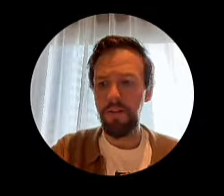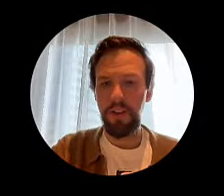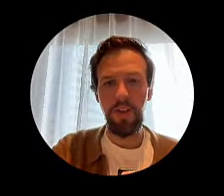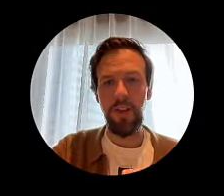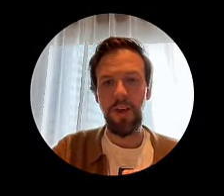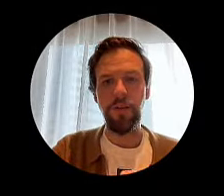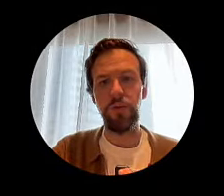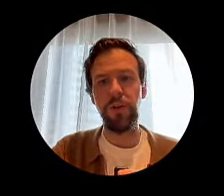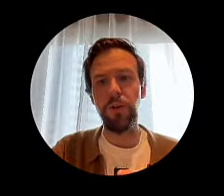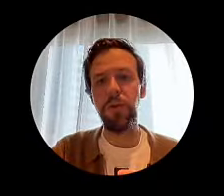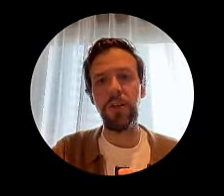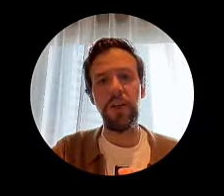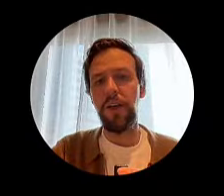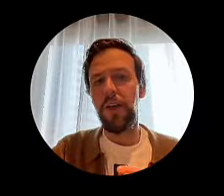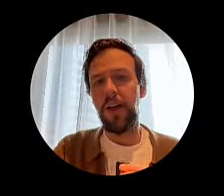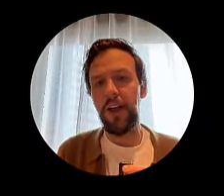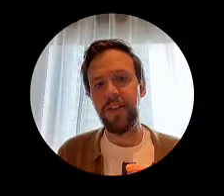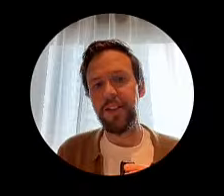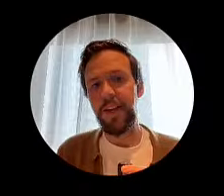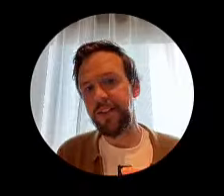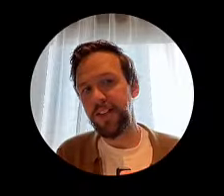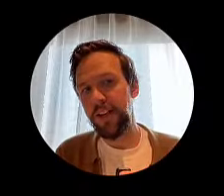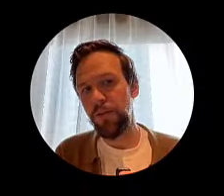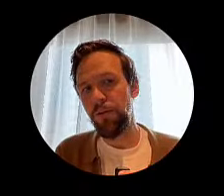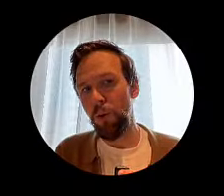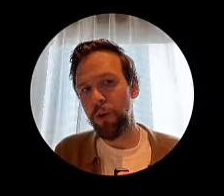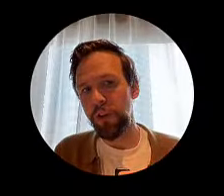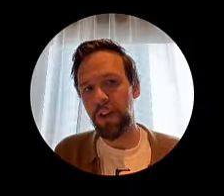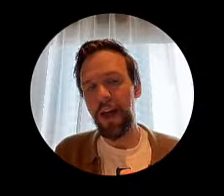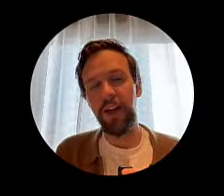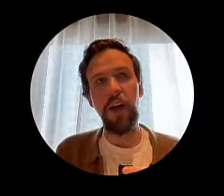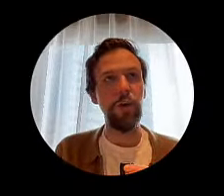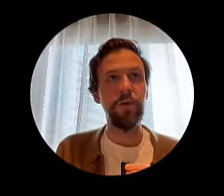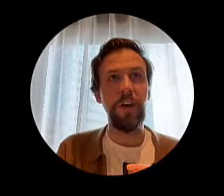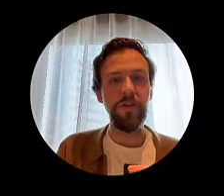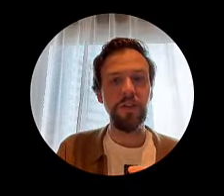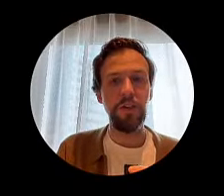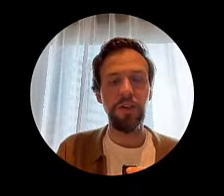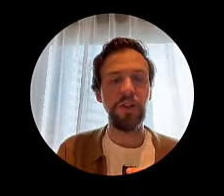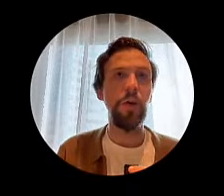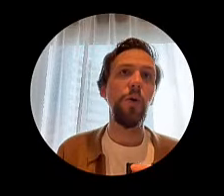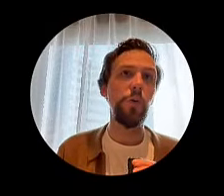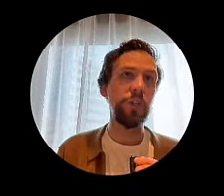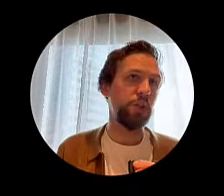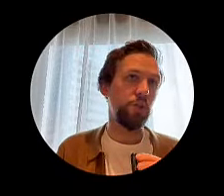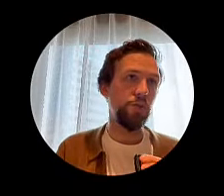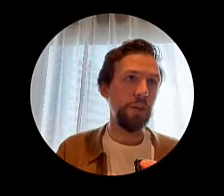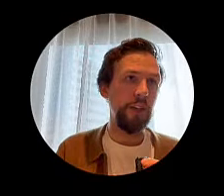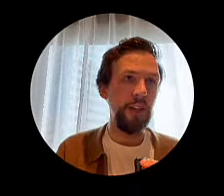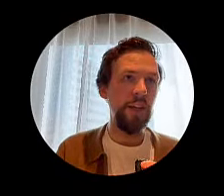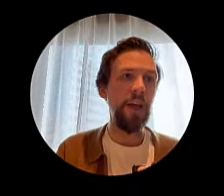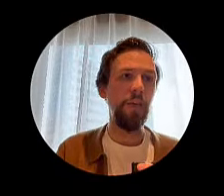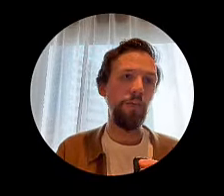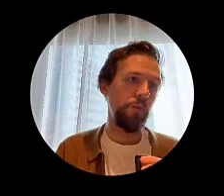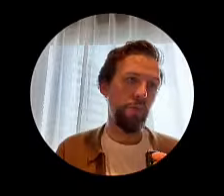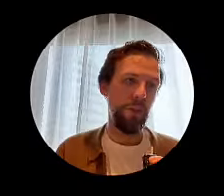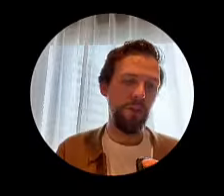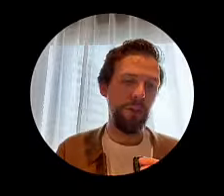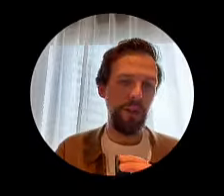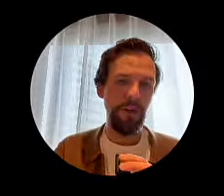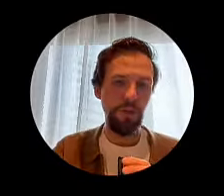over 17,000 reviews and stands at 4.9 out of 5 stars, which for an indie